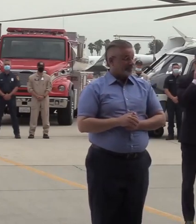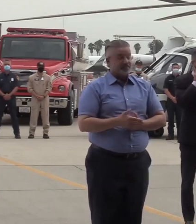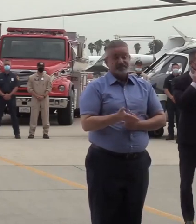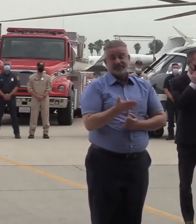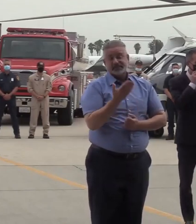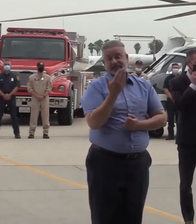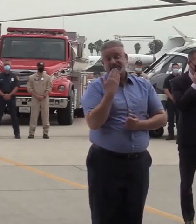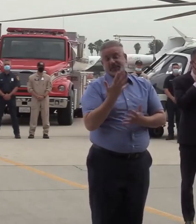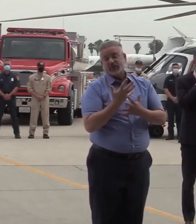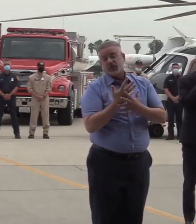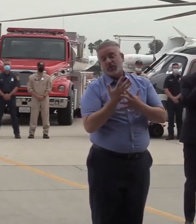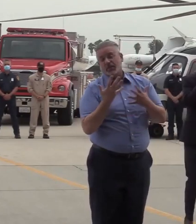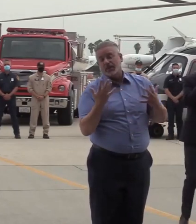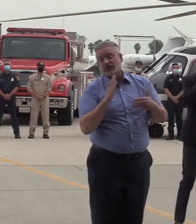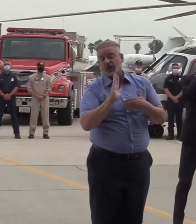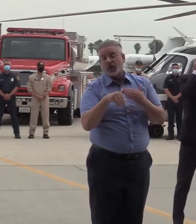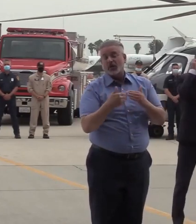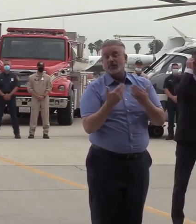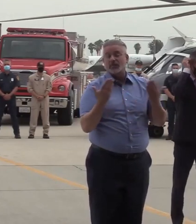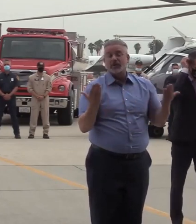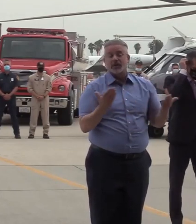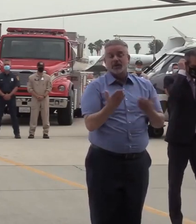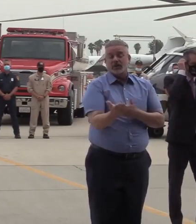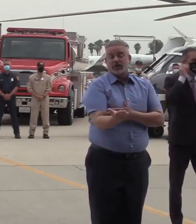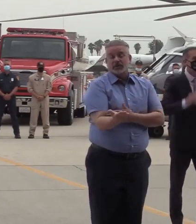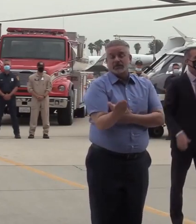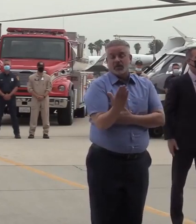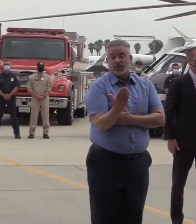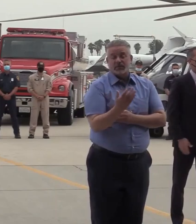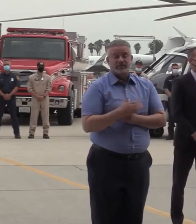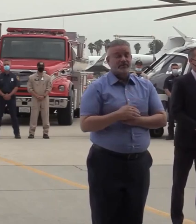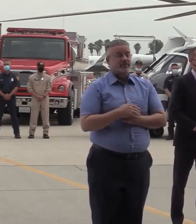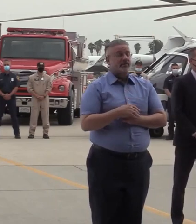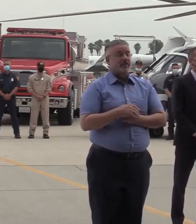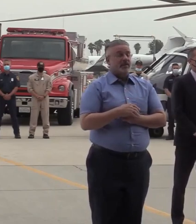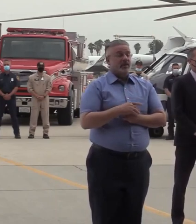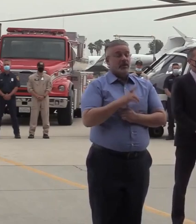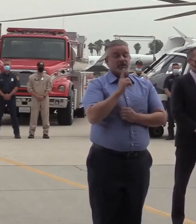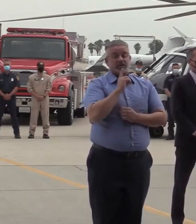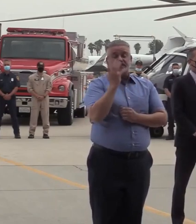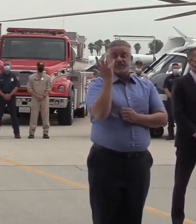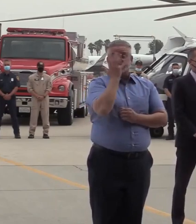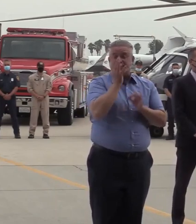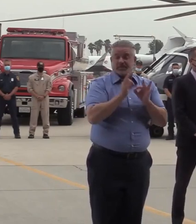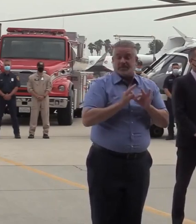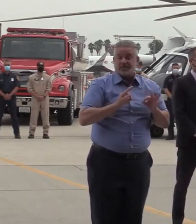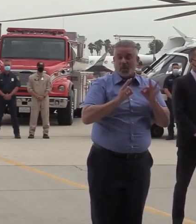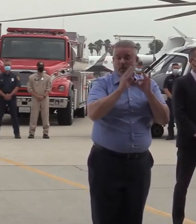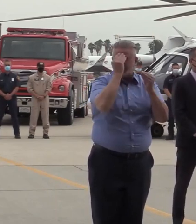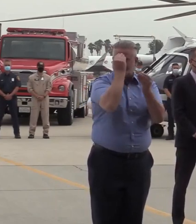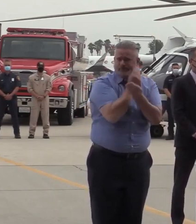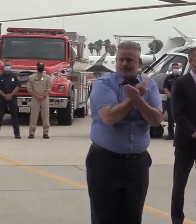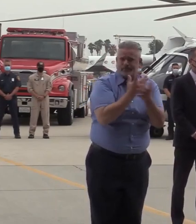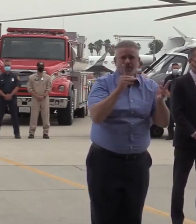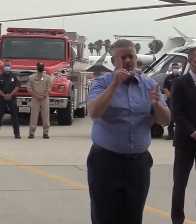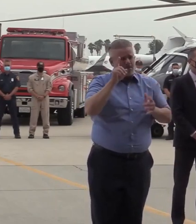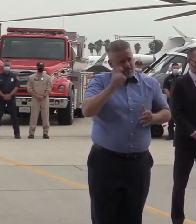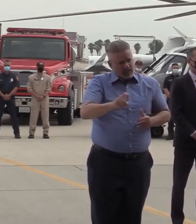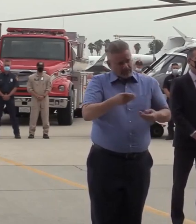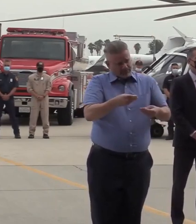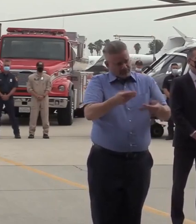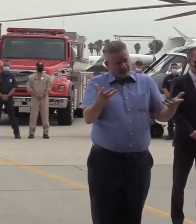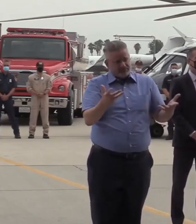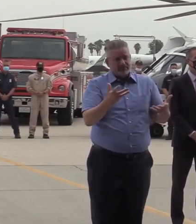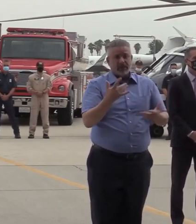Thank you so much, Mayor, and thank you all for being here this morning on what is an imperative message that we need to get out to the public. Because